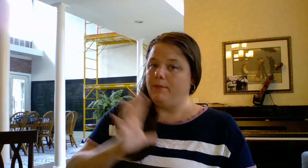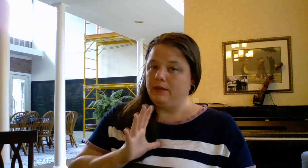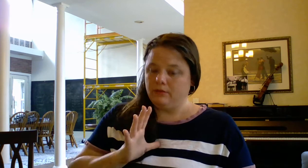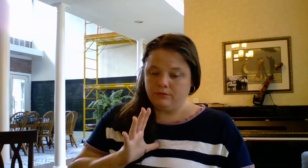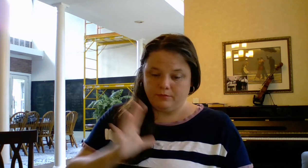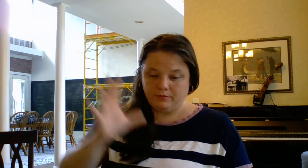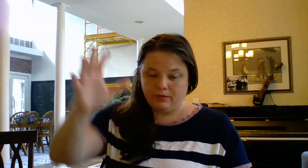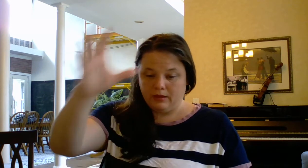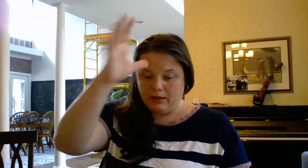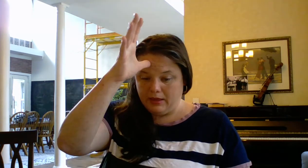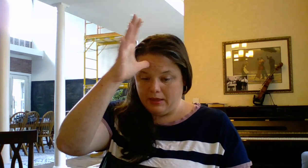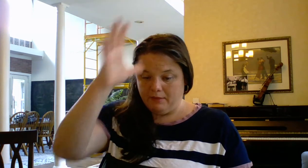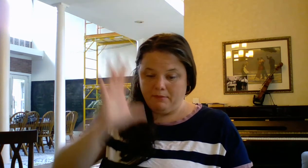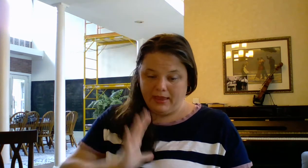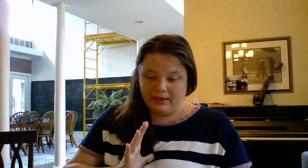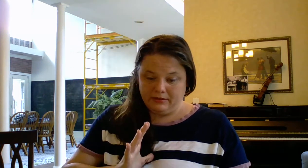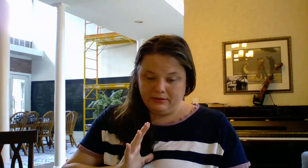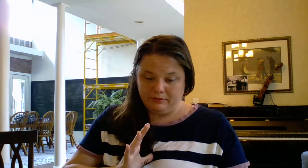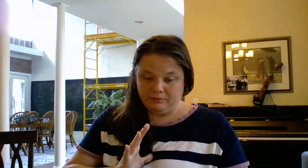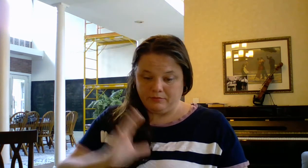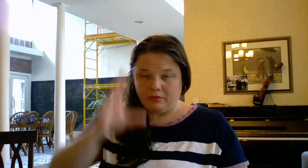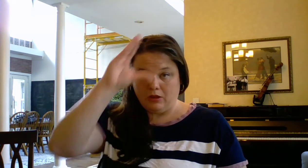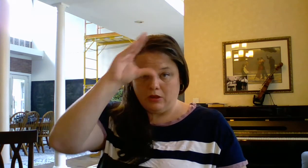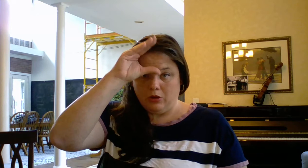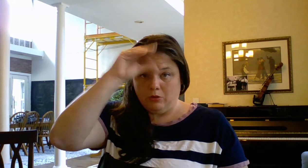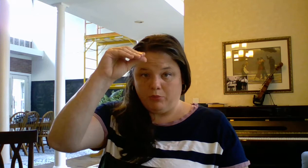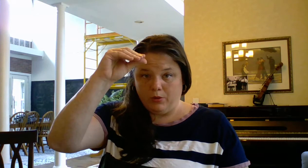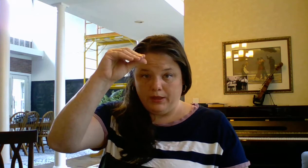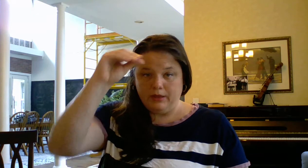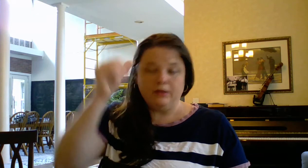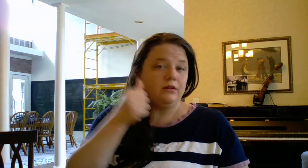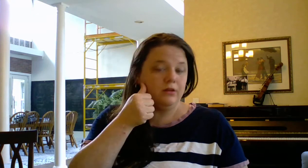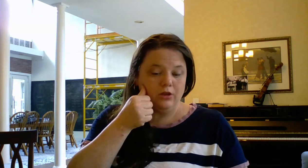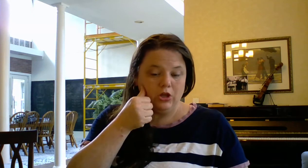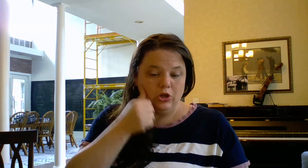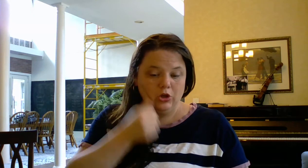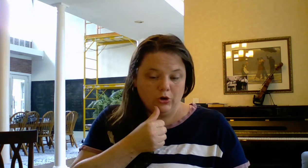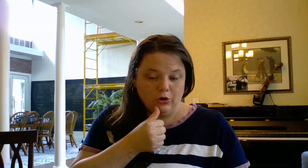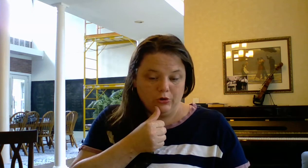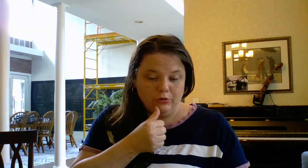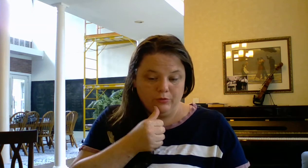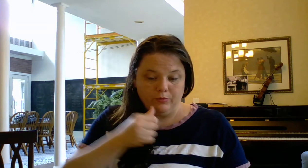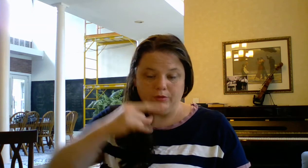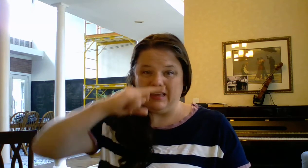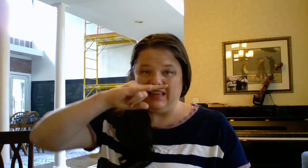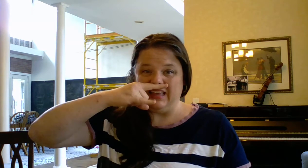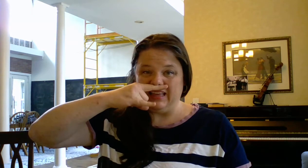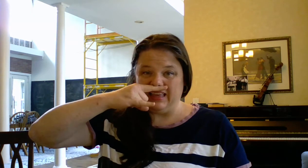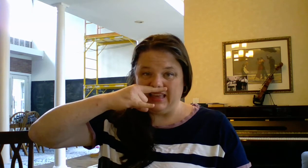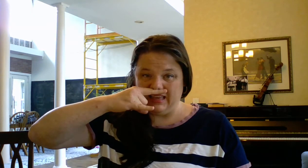woman, man, boy, girl, kid,